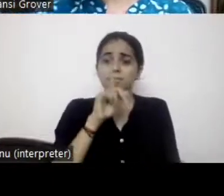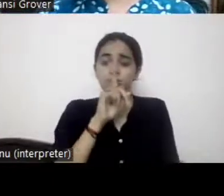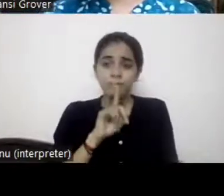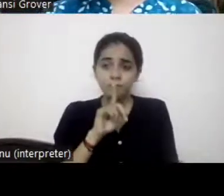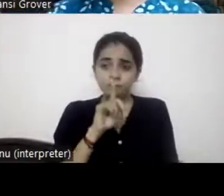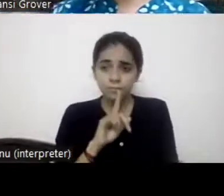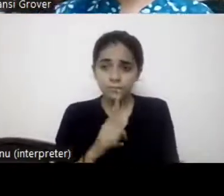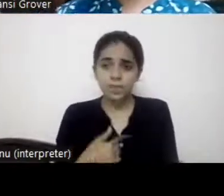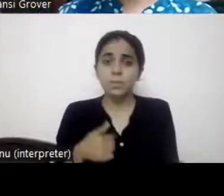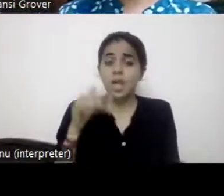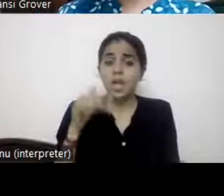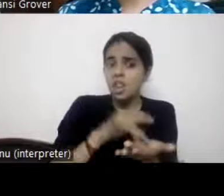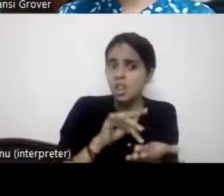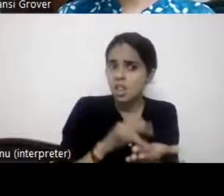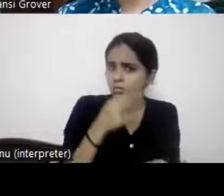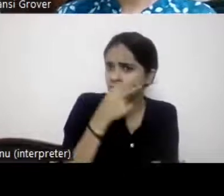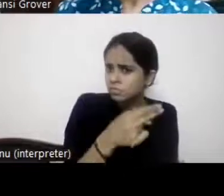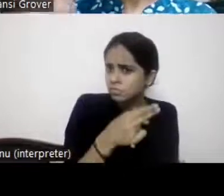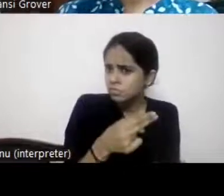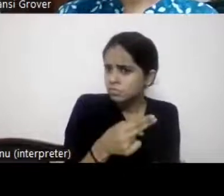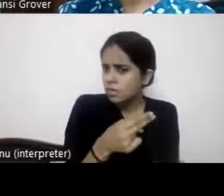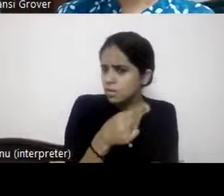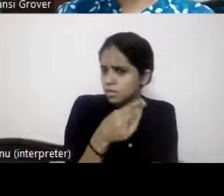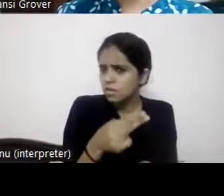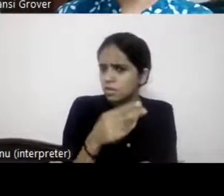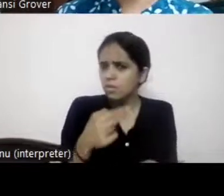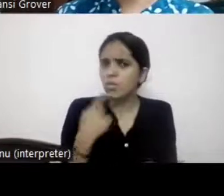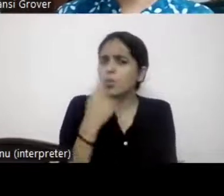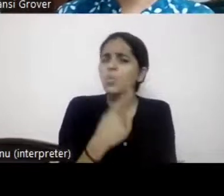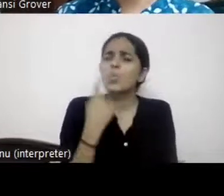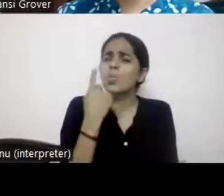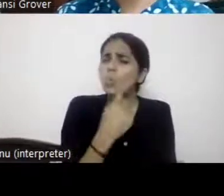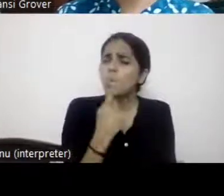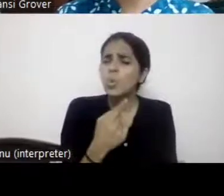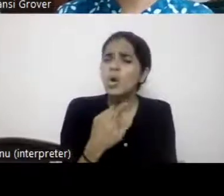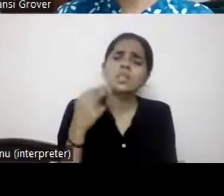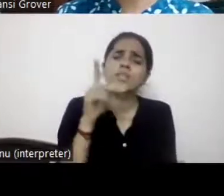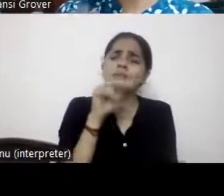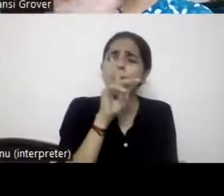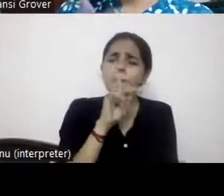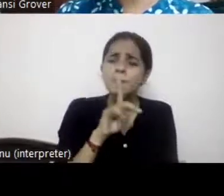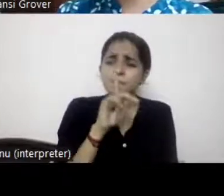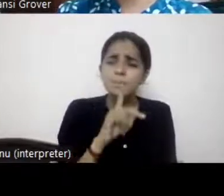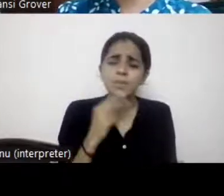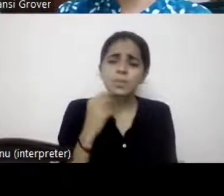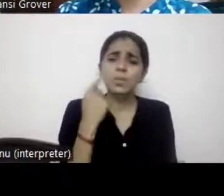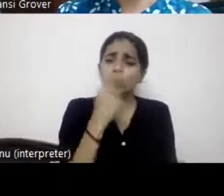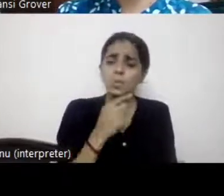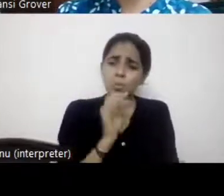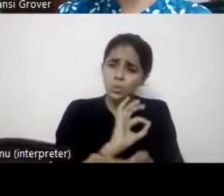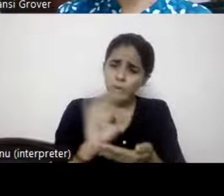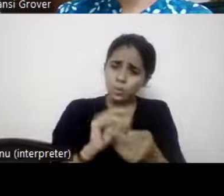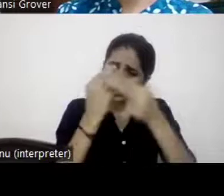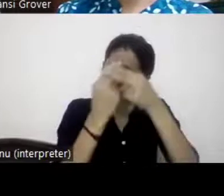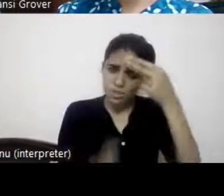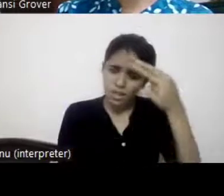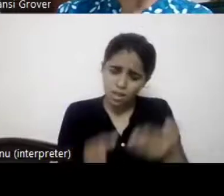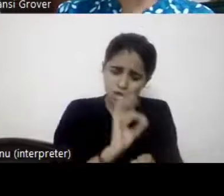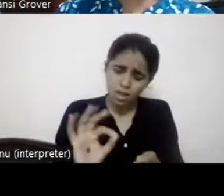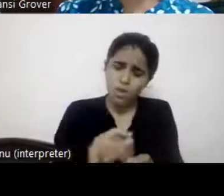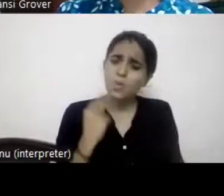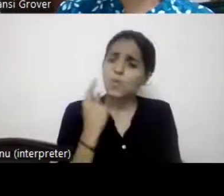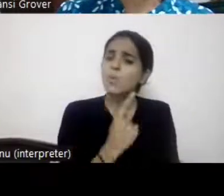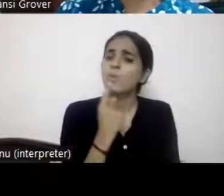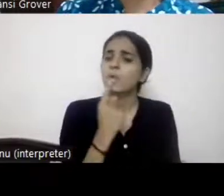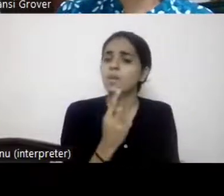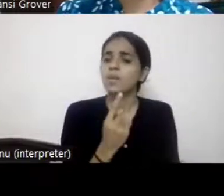be addressed. What is this silence, and for whom? Who is writing the story of silence? For